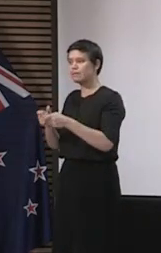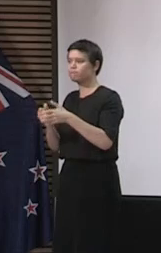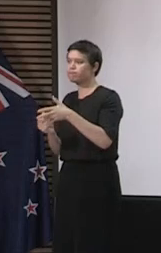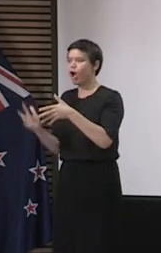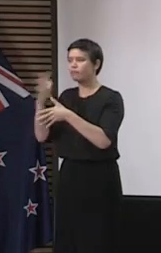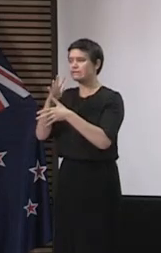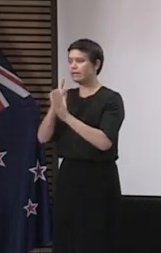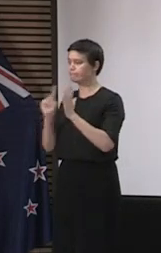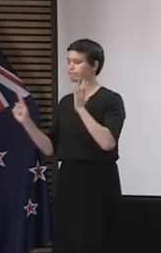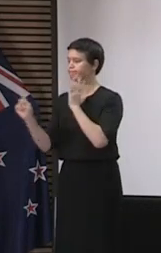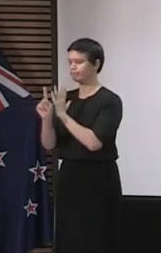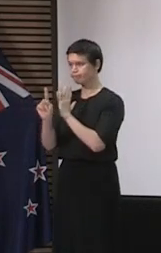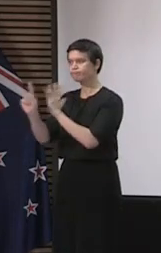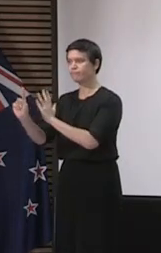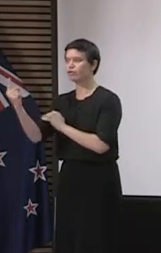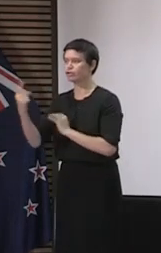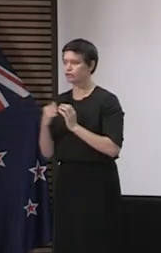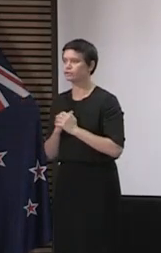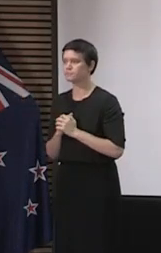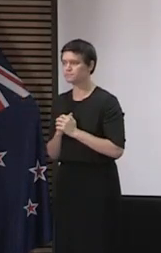work I think I'd commend and it's also on our website.